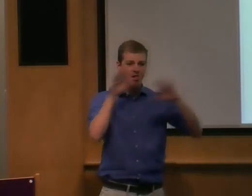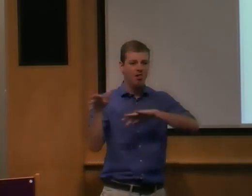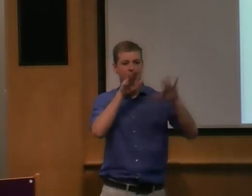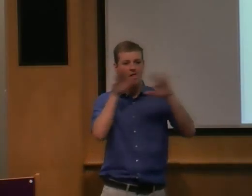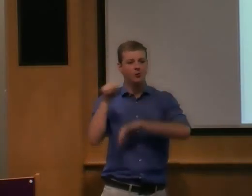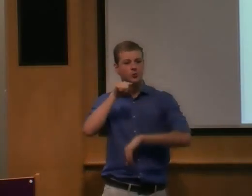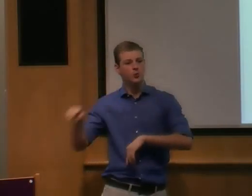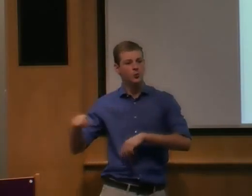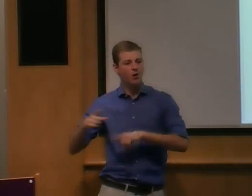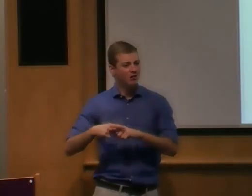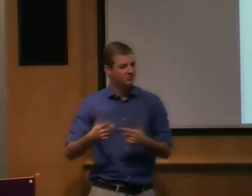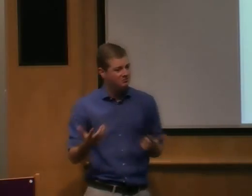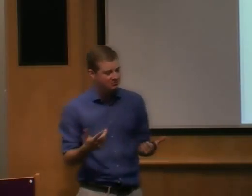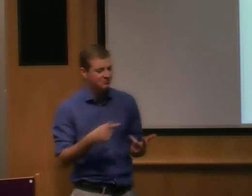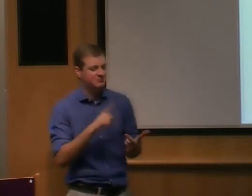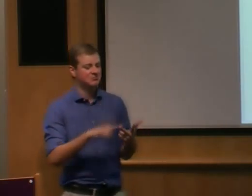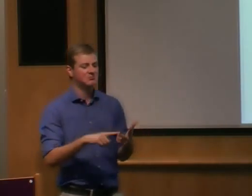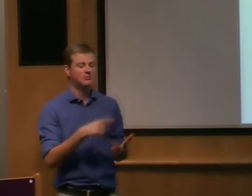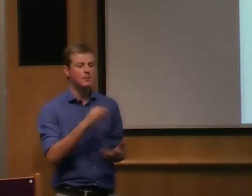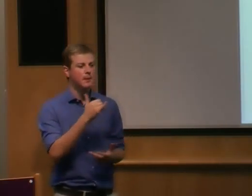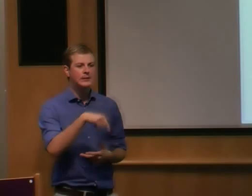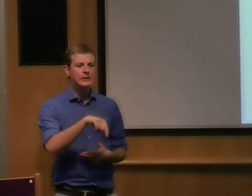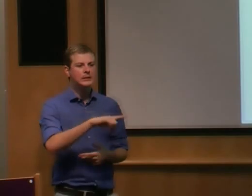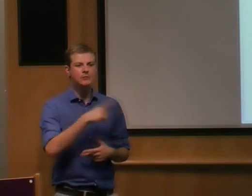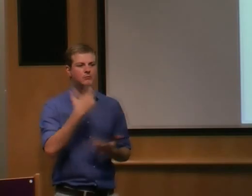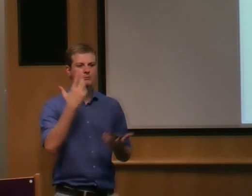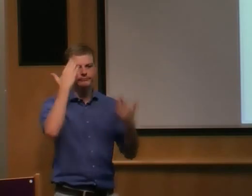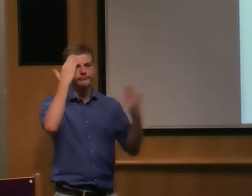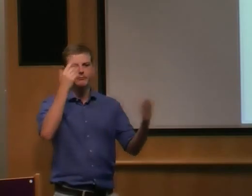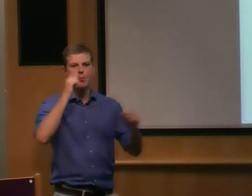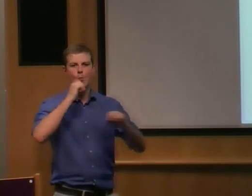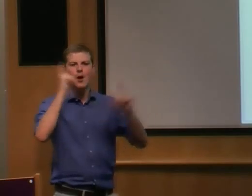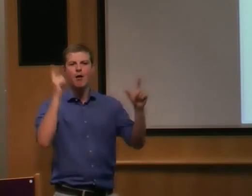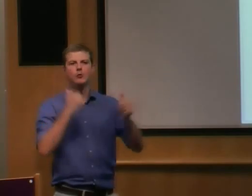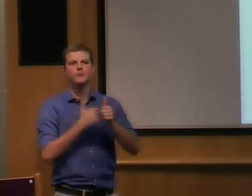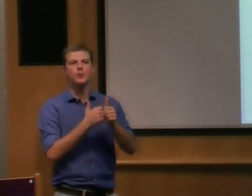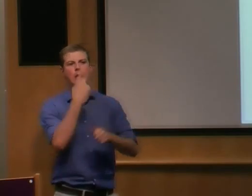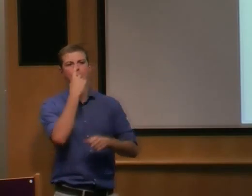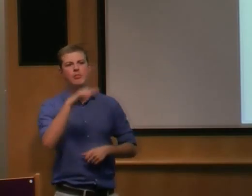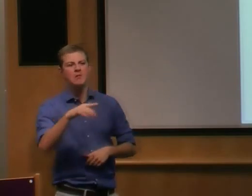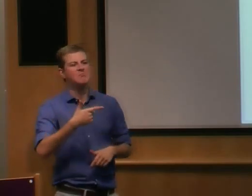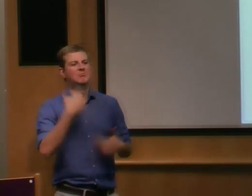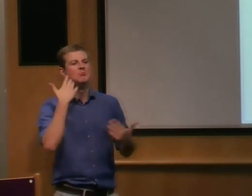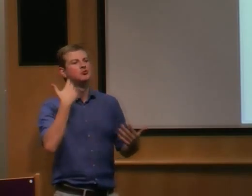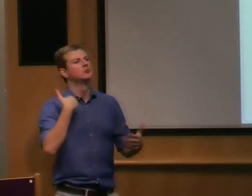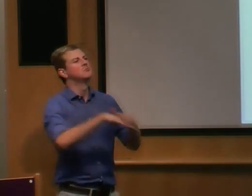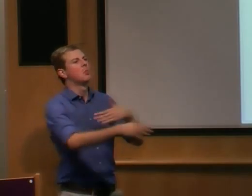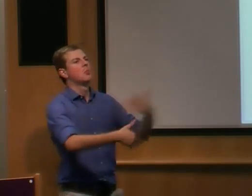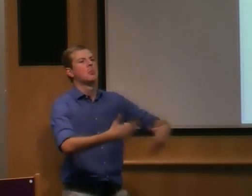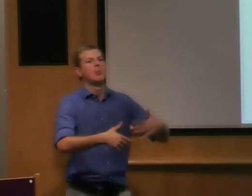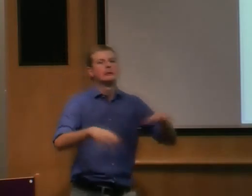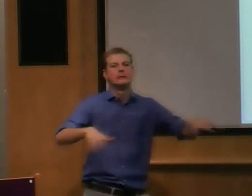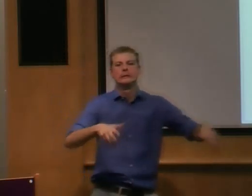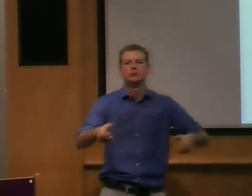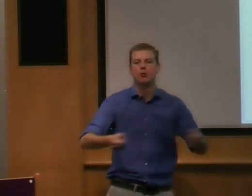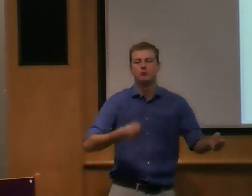that they don't want to be recognised as deaf people, as deaf students. It might be that they're not aware that there is